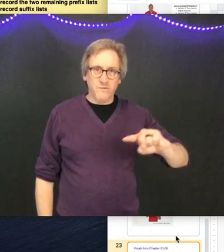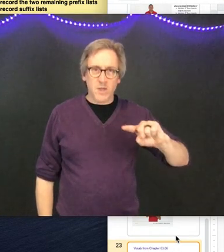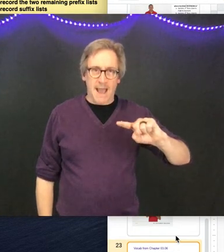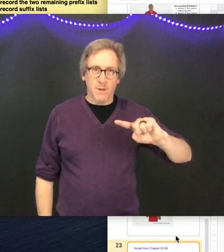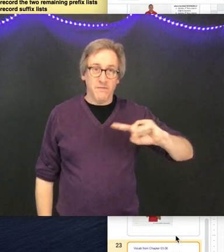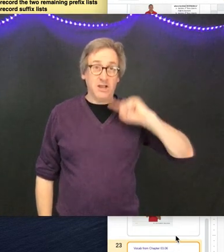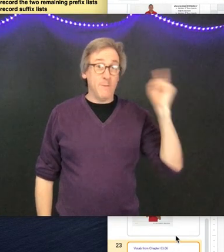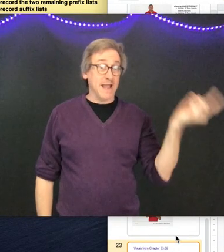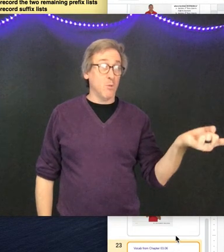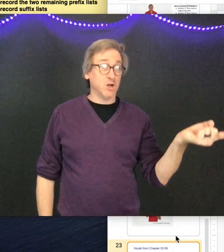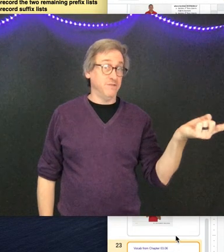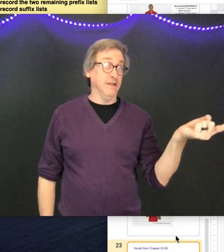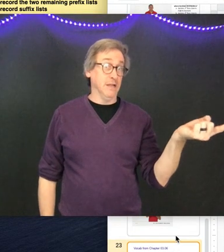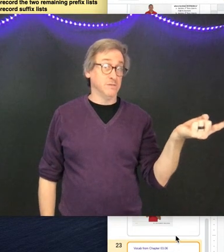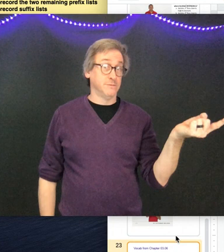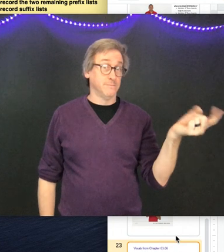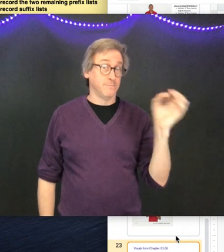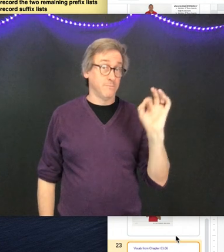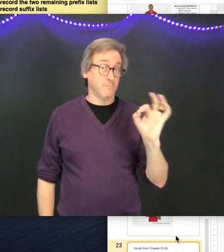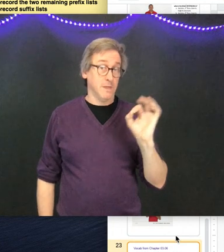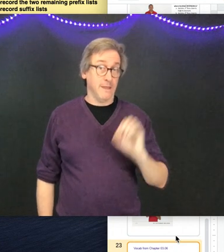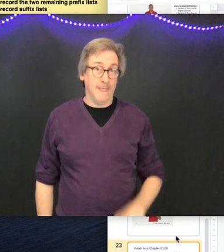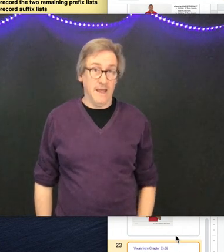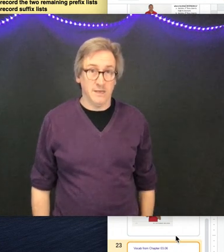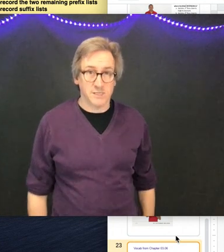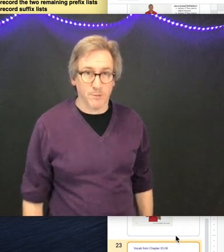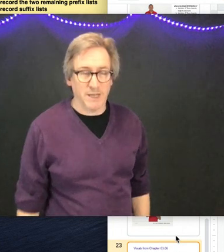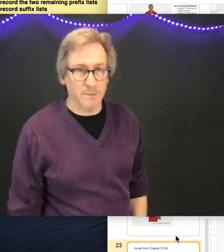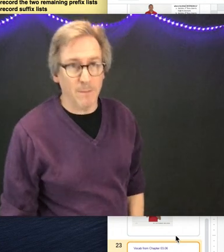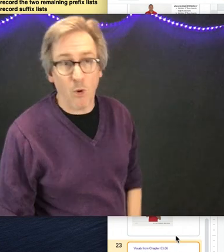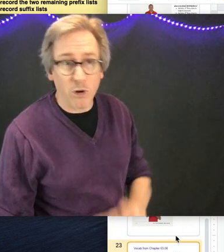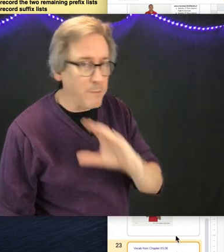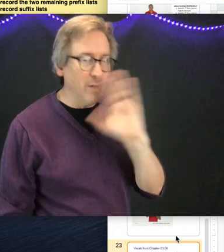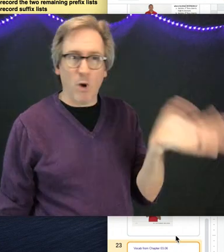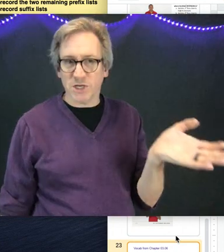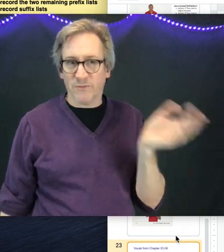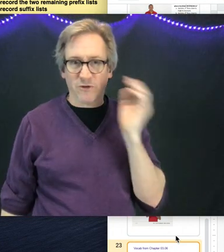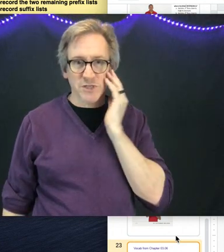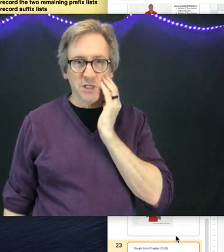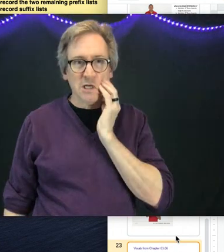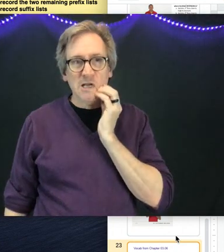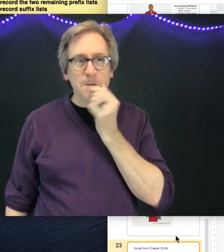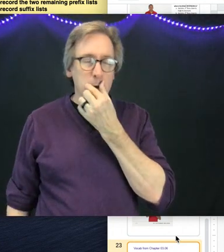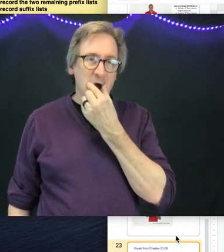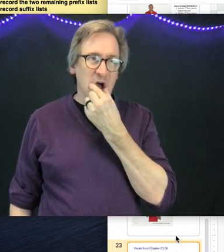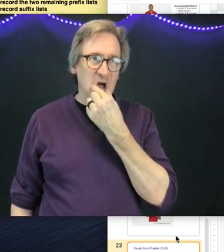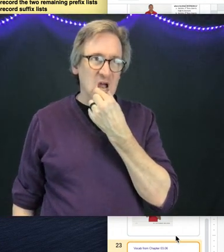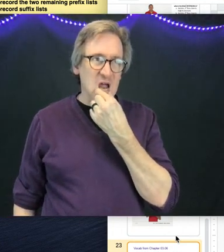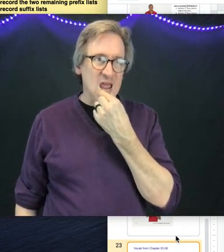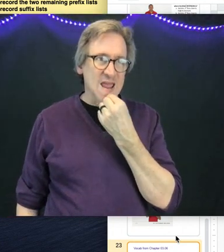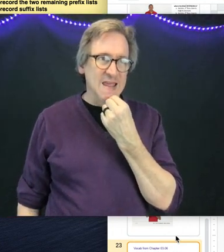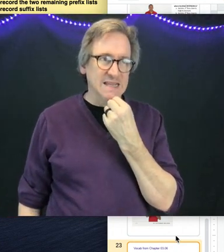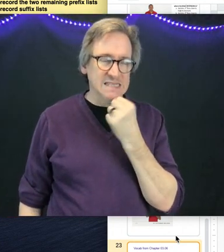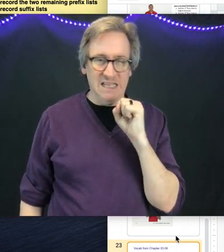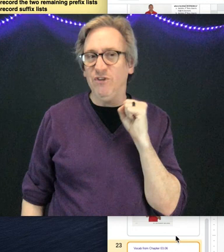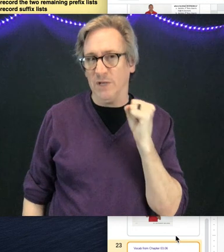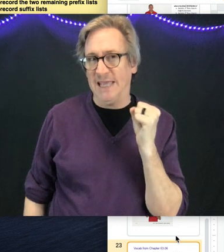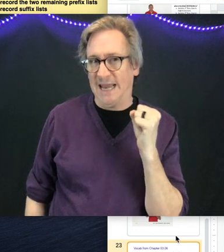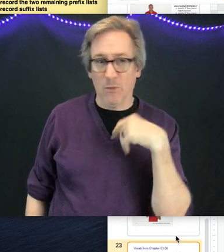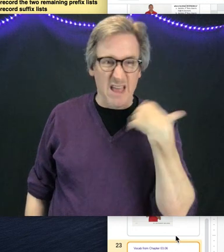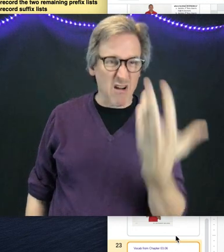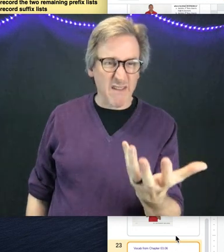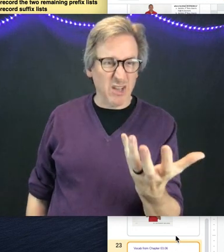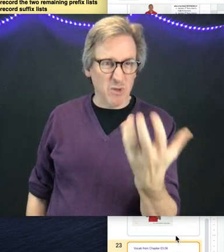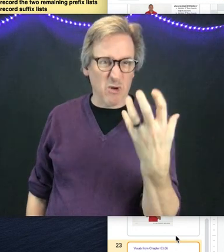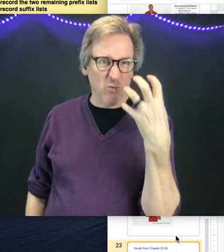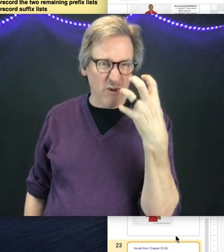review the vocab, then go back and watch the videos and start picking them up. Or watch them first. See if you can get